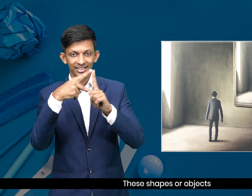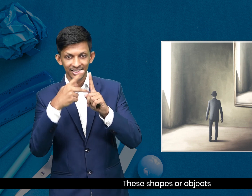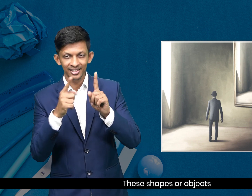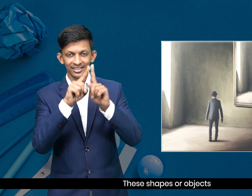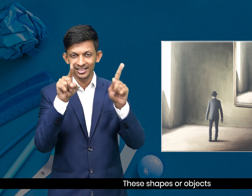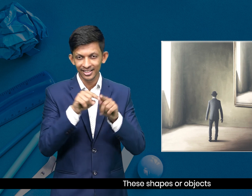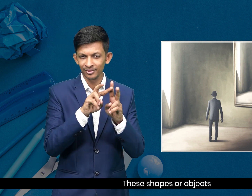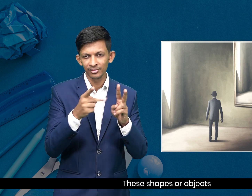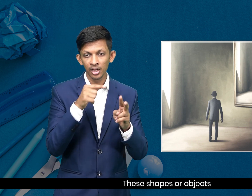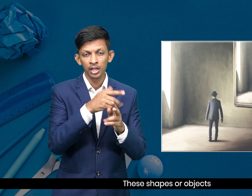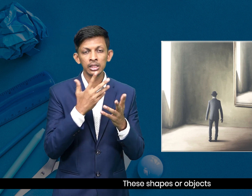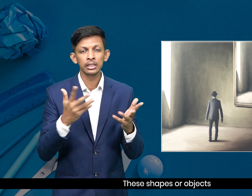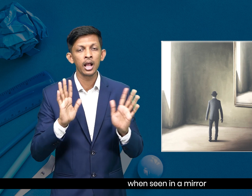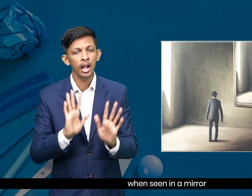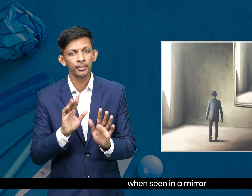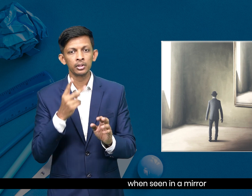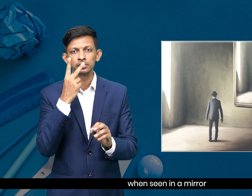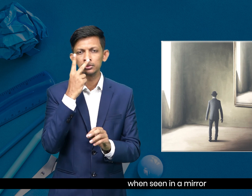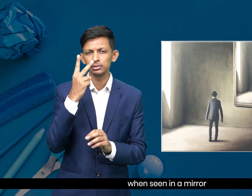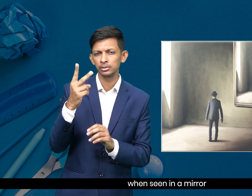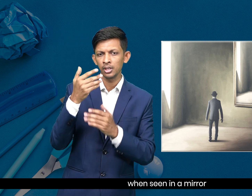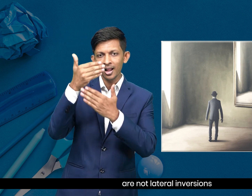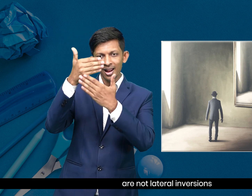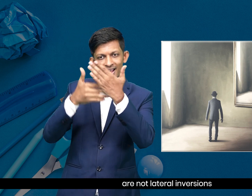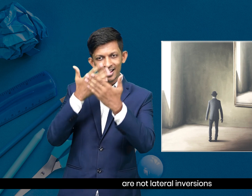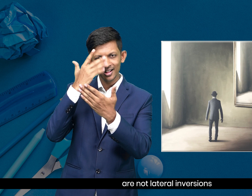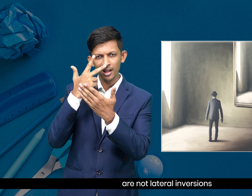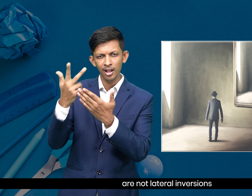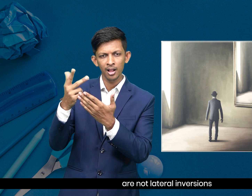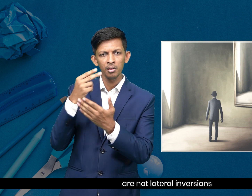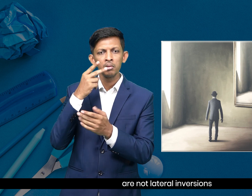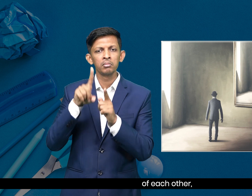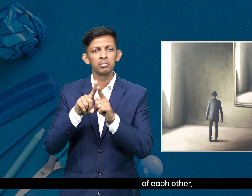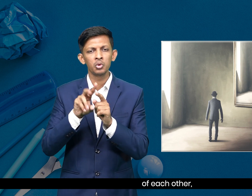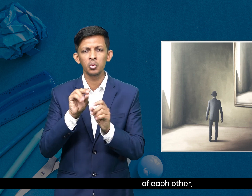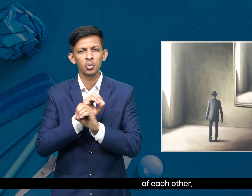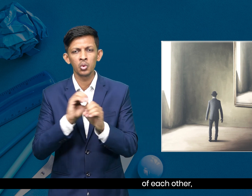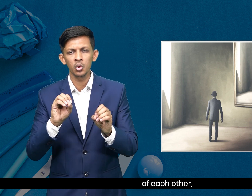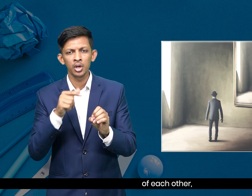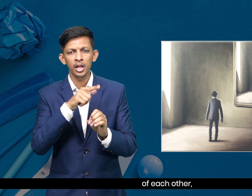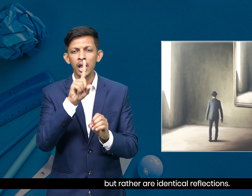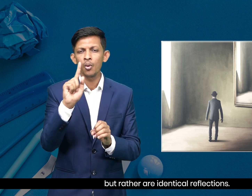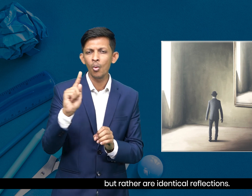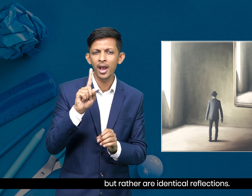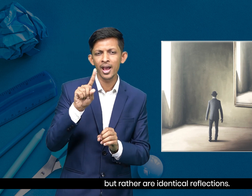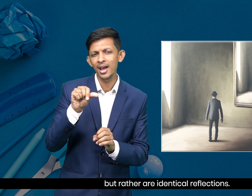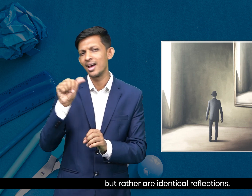These shapes or objects, when seen in a mirror, are not lateral inversions of each other, but rather